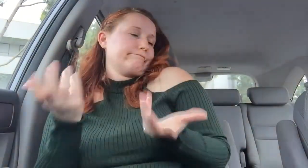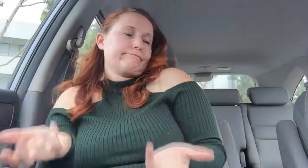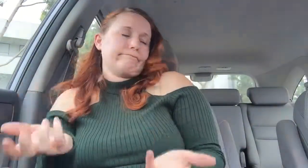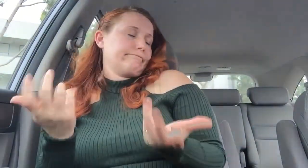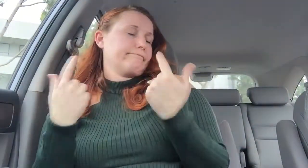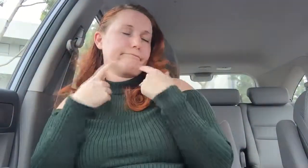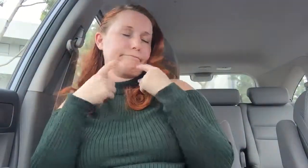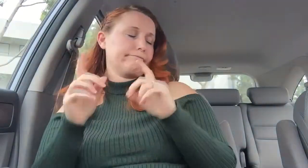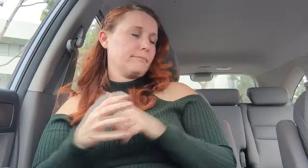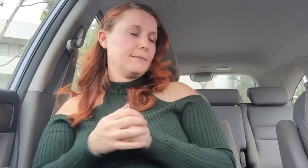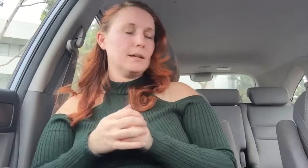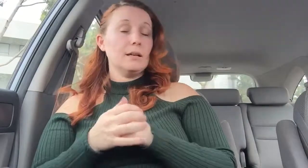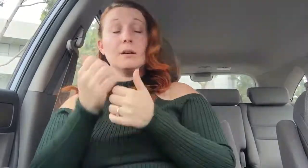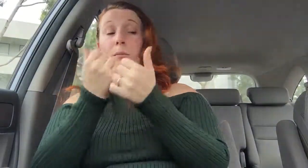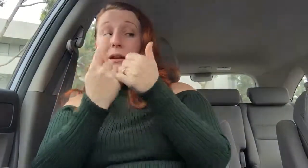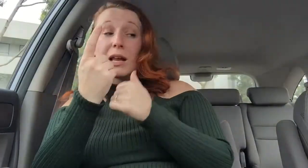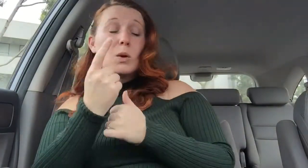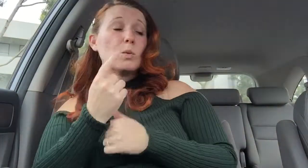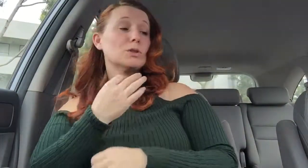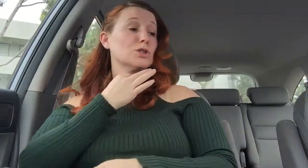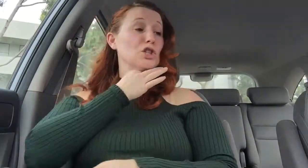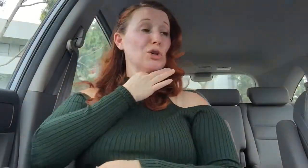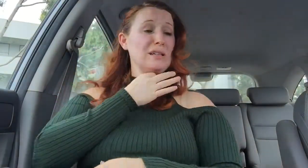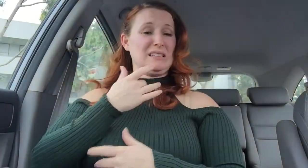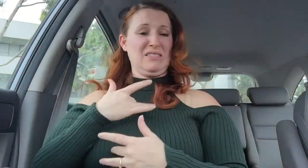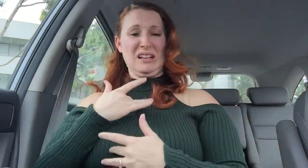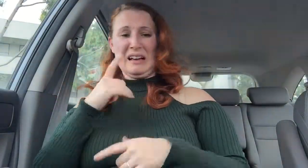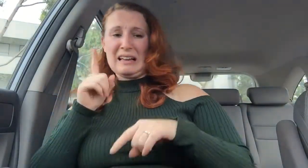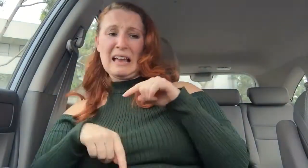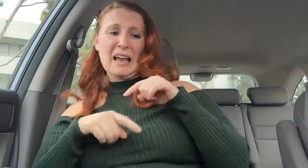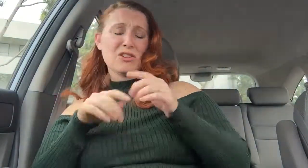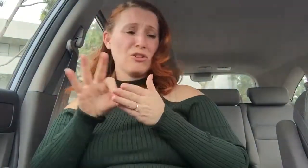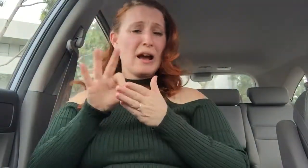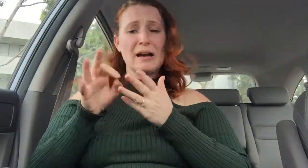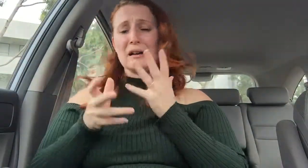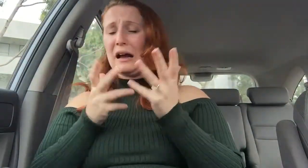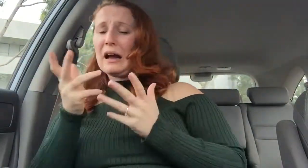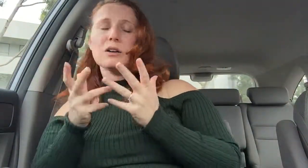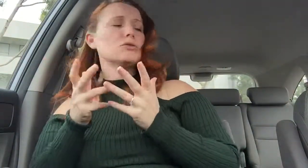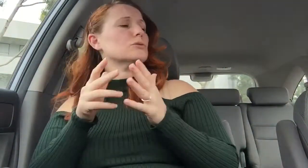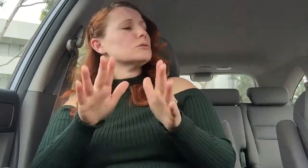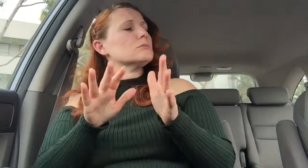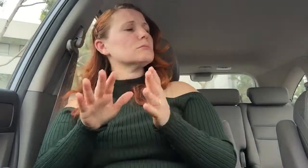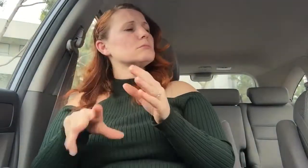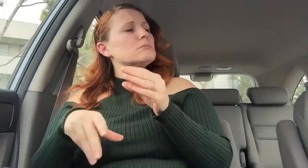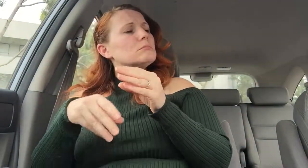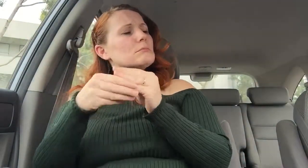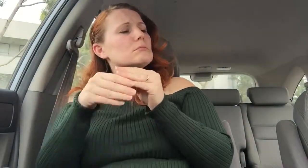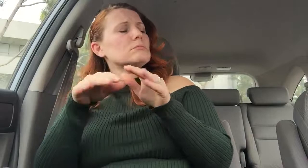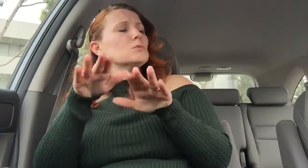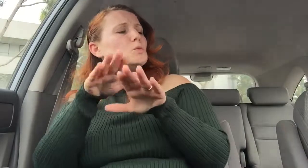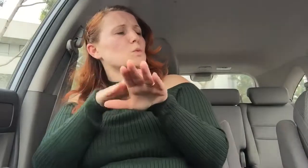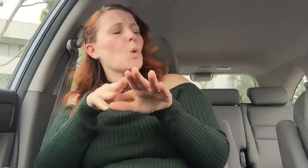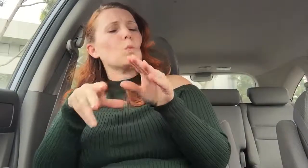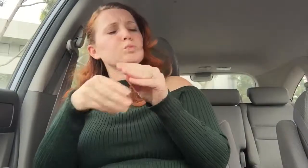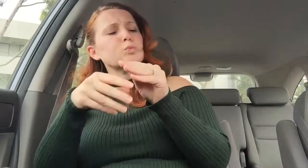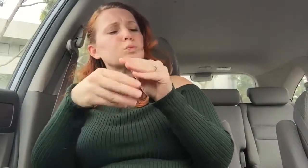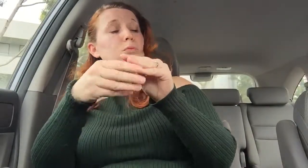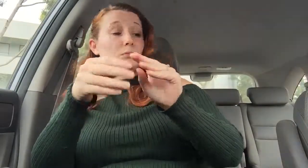who's like curious about not tracking and feels like they can't do it, I would just suggest like maybe doing it slowly. For me, like before I even started eating keto and I was just tracking